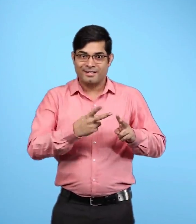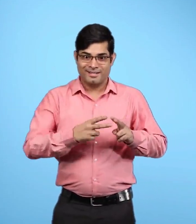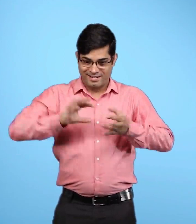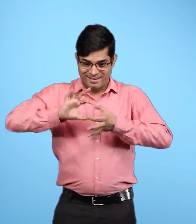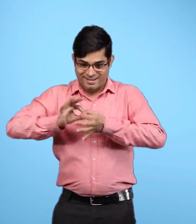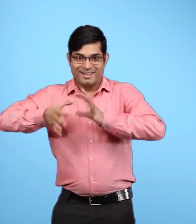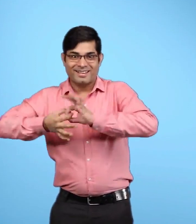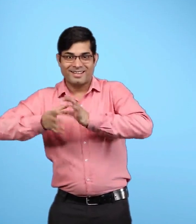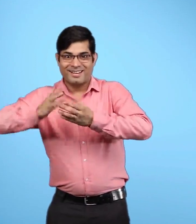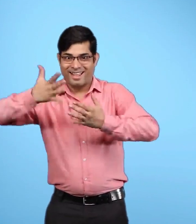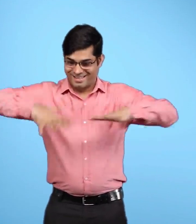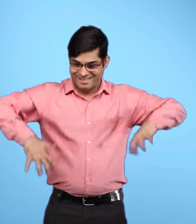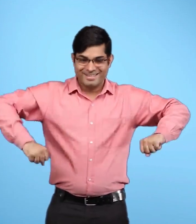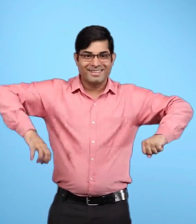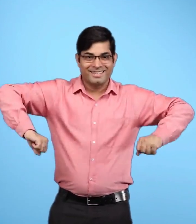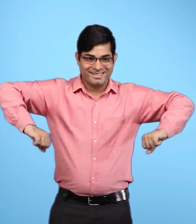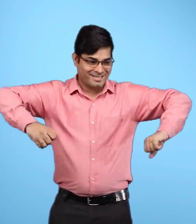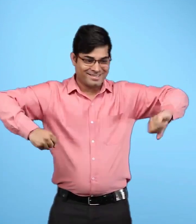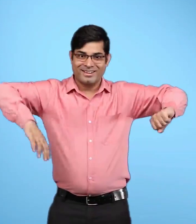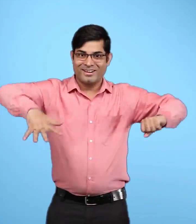forming a circle by holding hands.